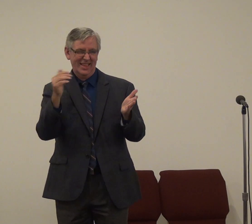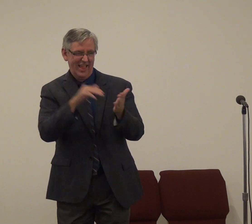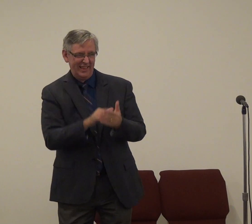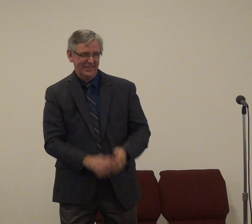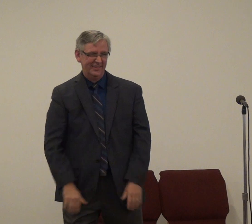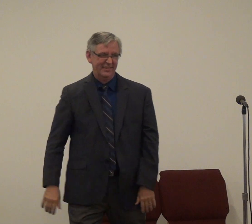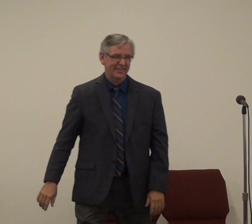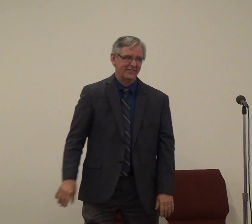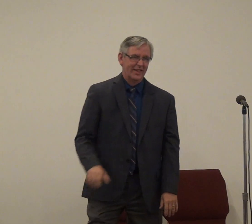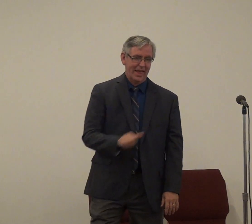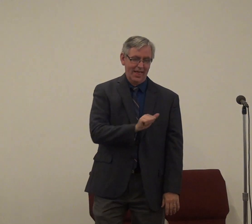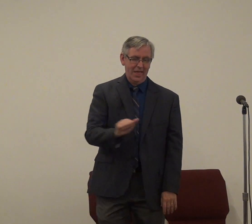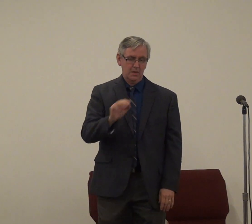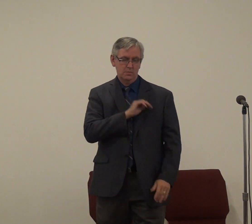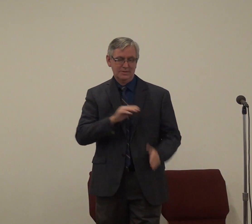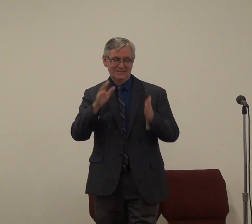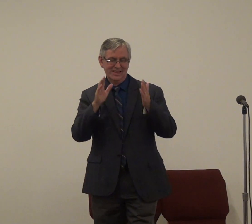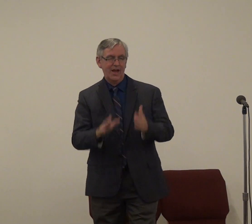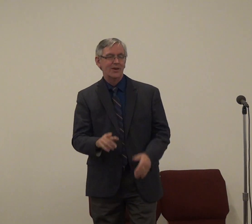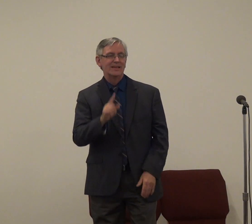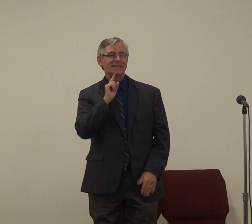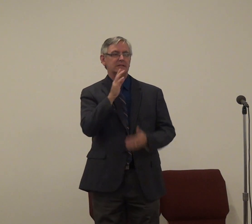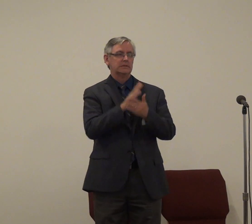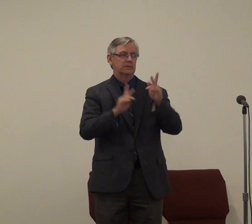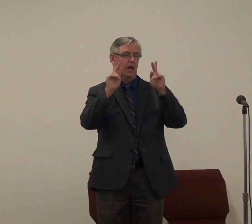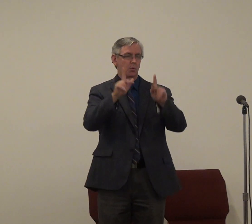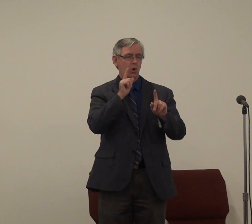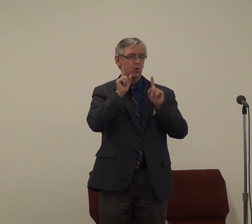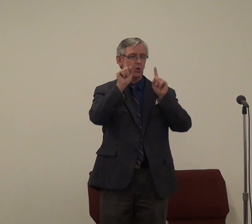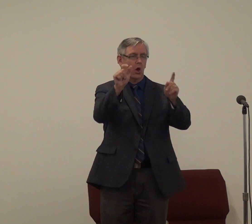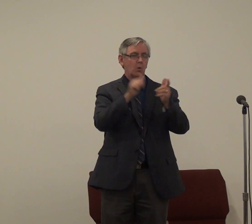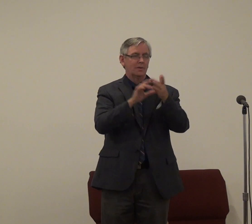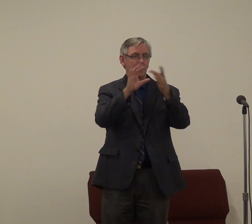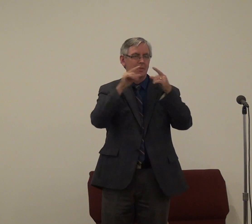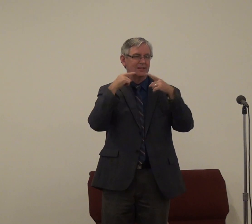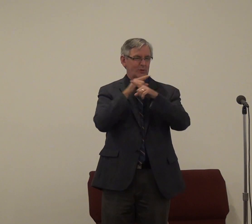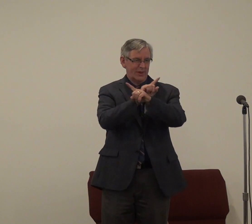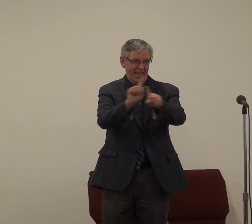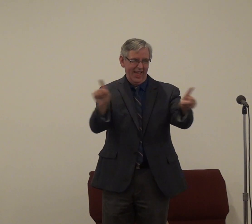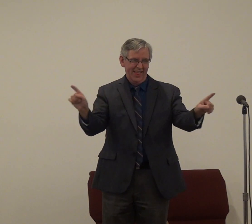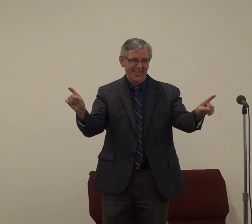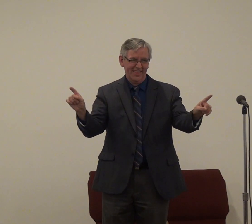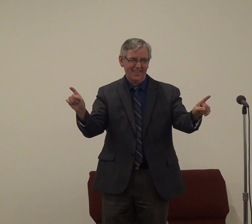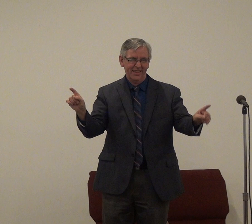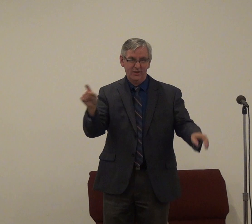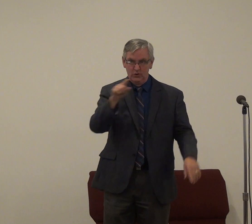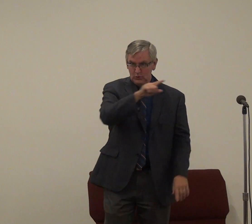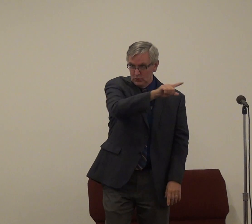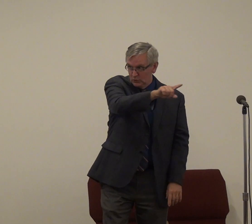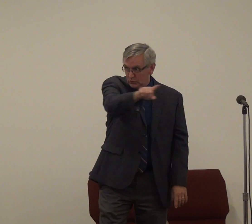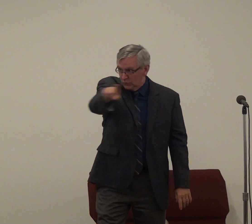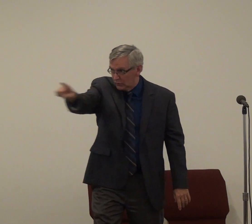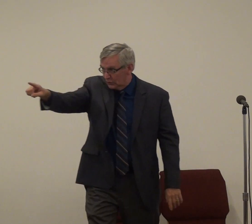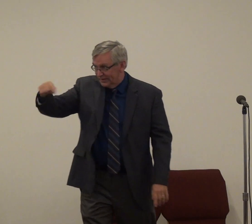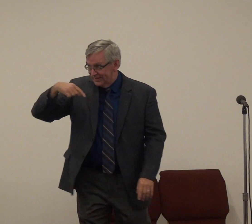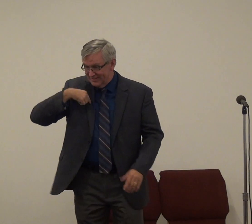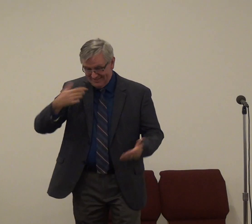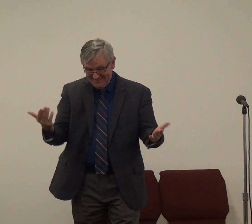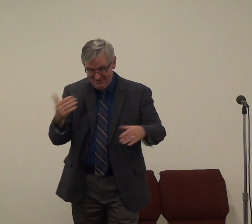Let me say that again. A missionary is someone who goes with a message to tell. So